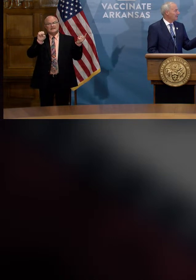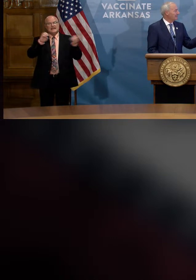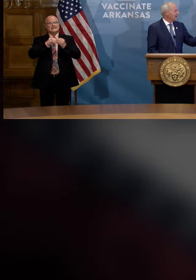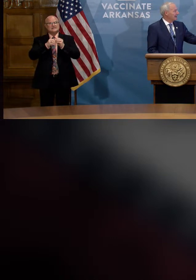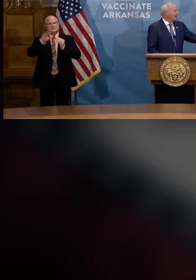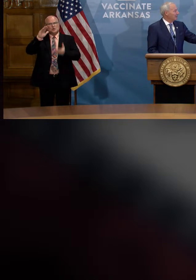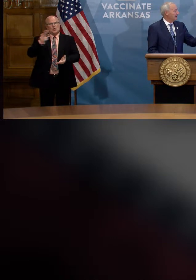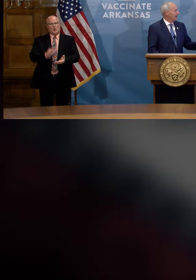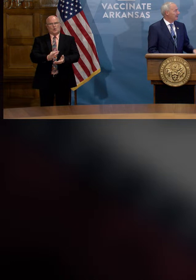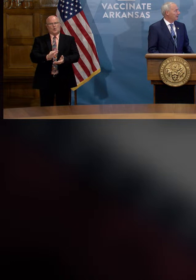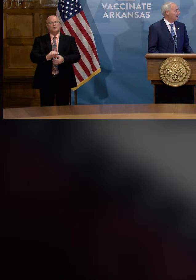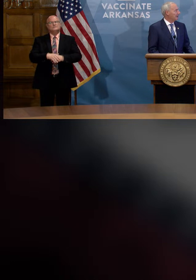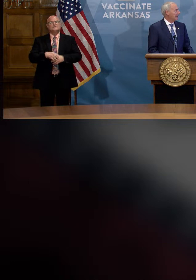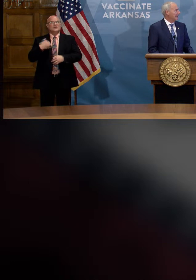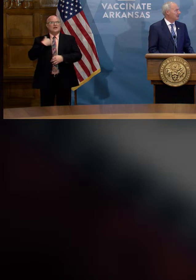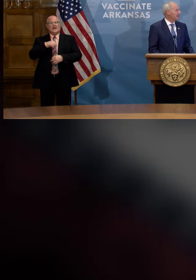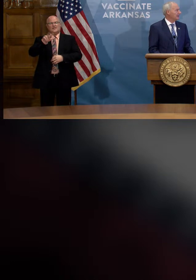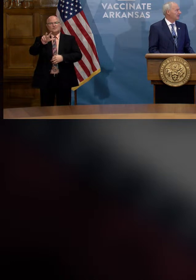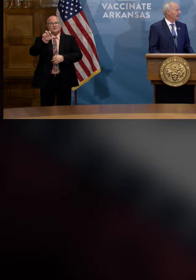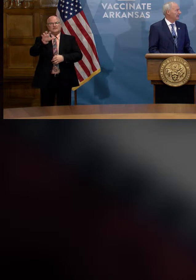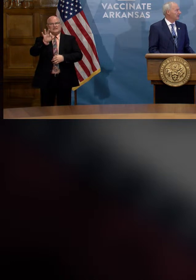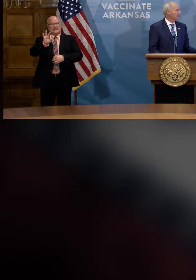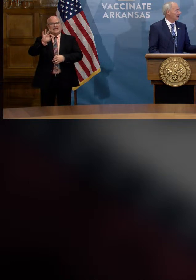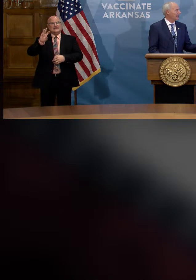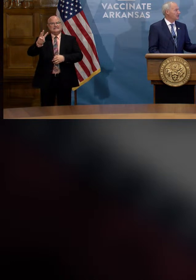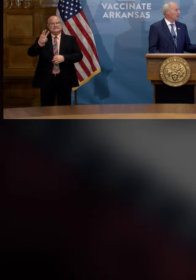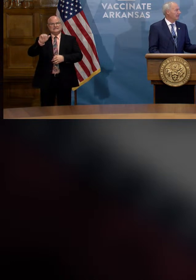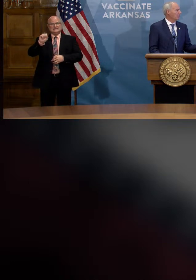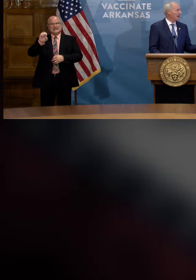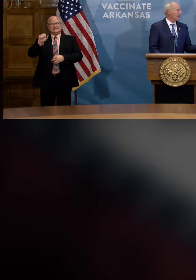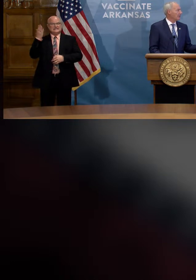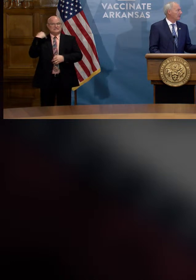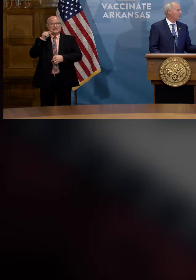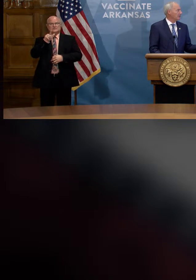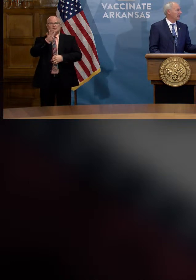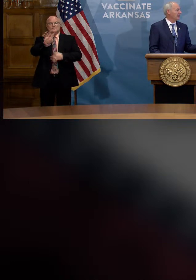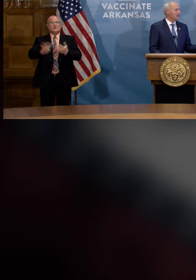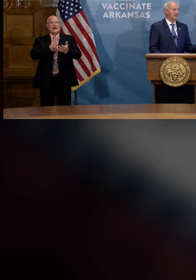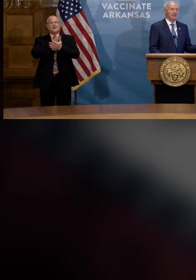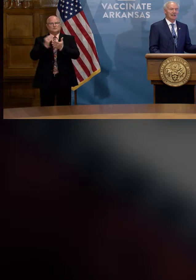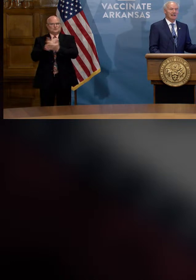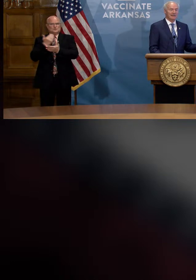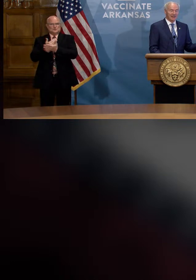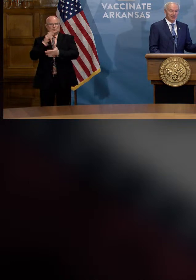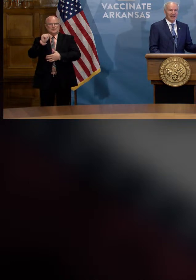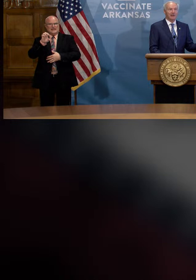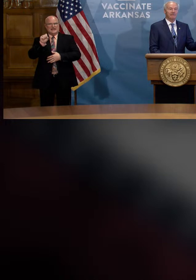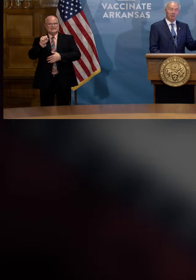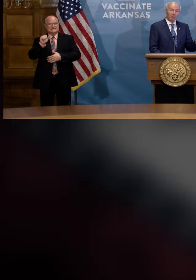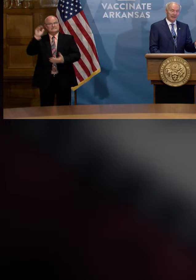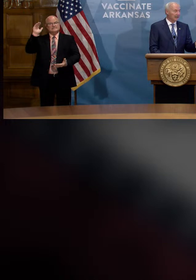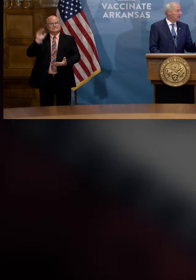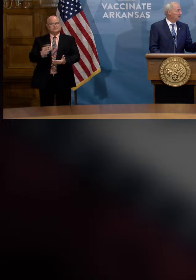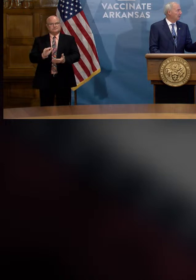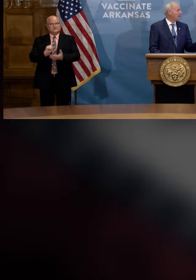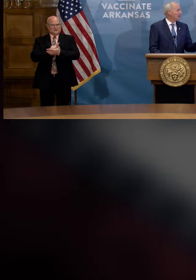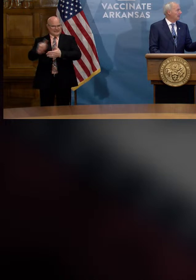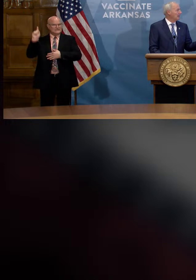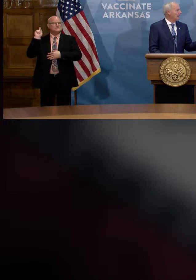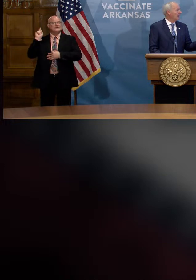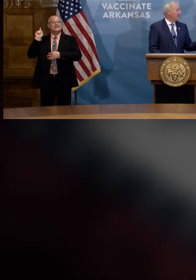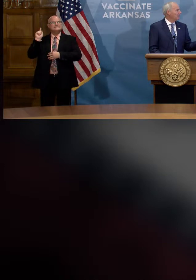still low. We had 396 cases in the last 24 hours, new cases. That's down from a week